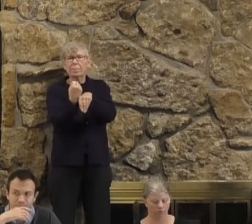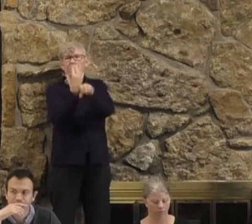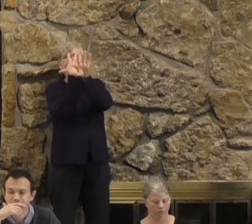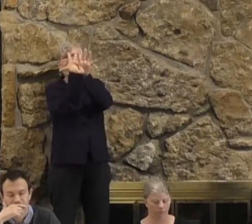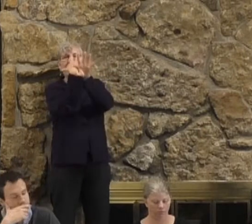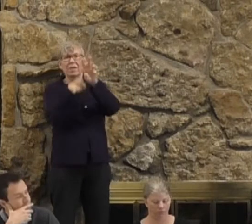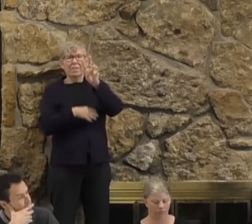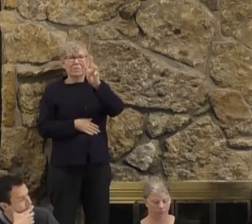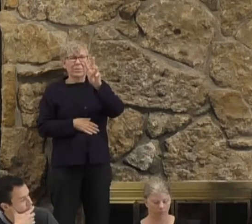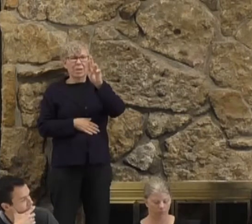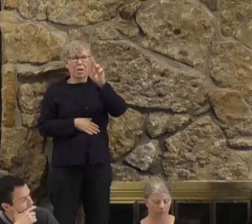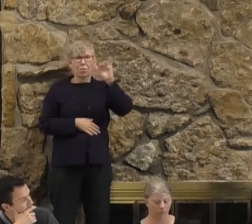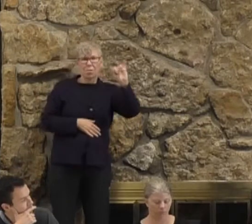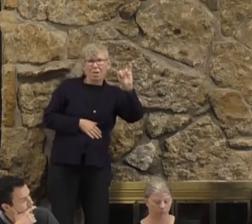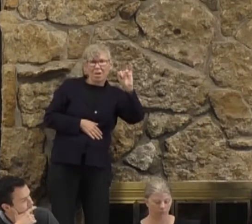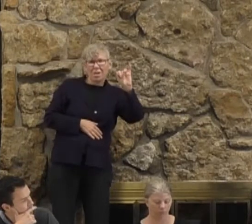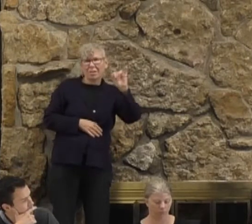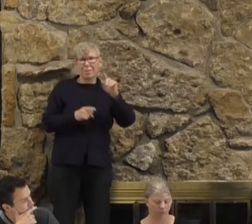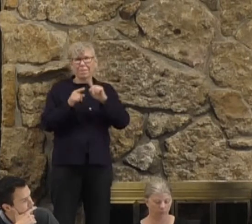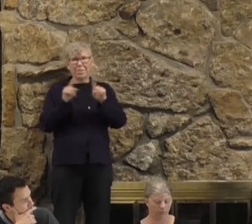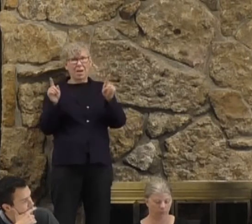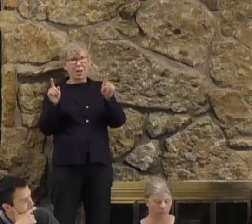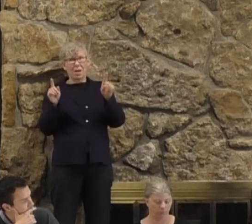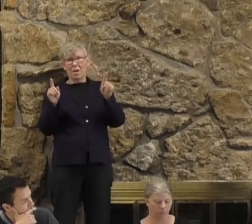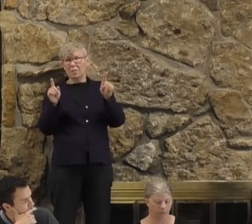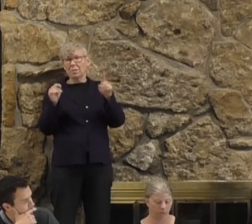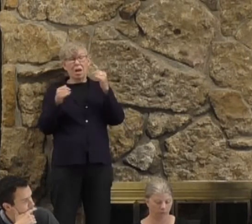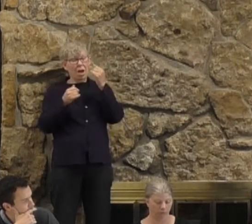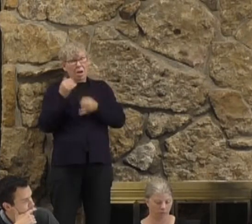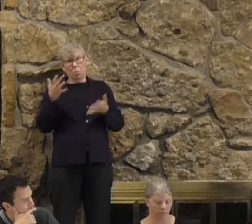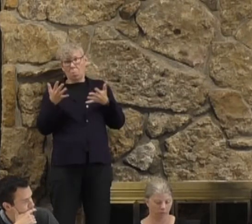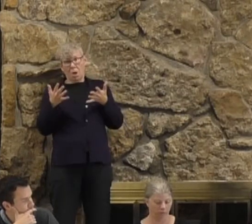point of what the law requires is going to be effective communication.